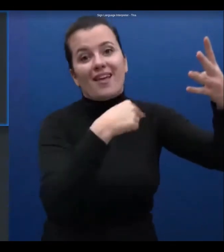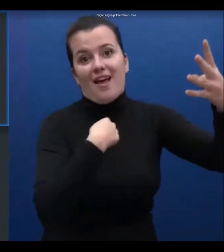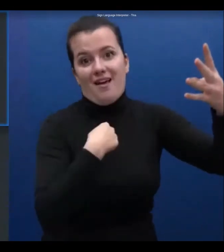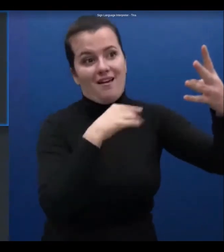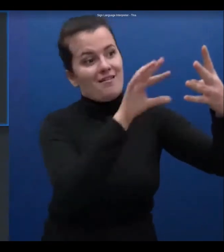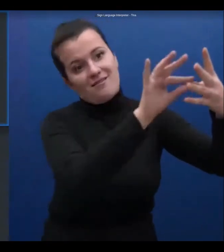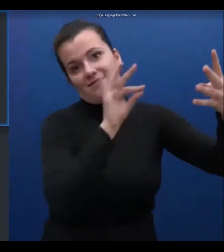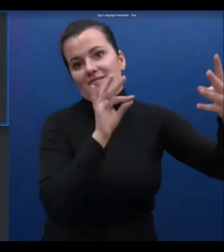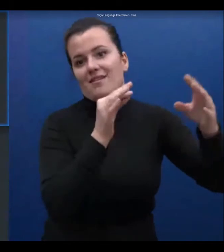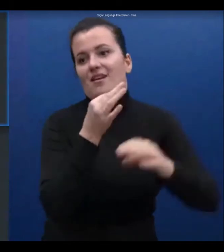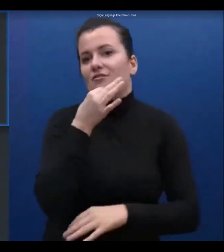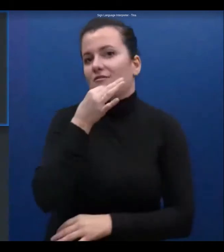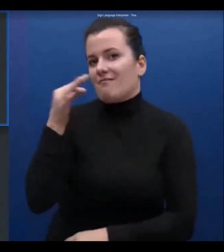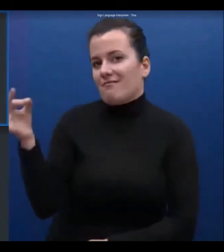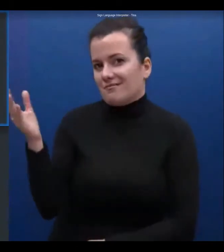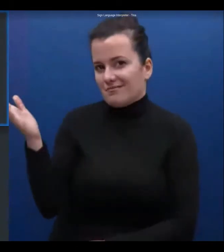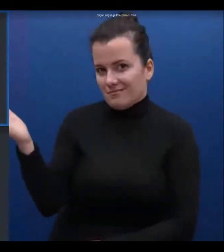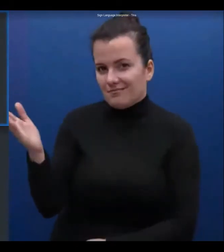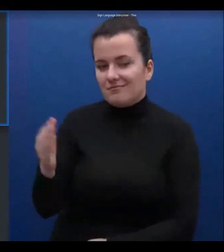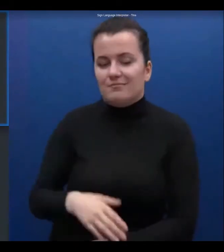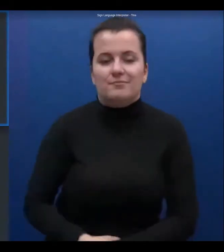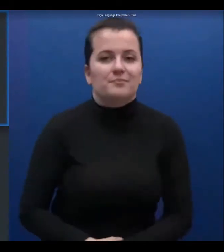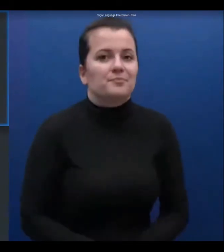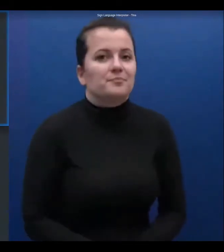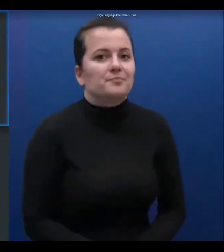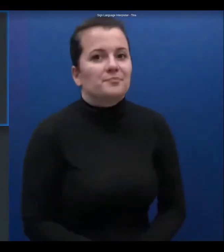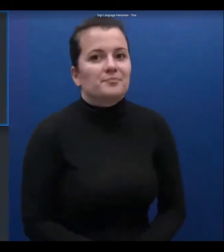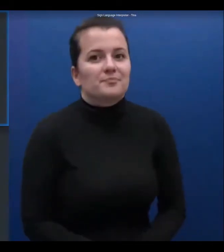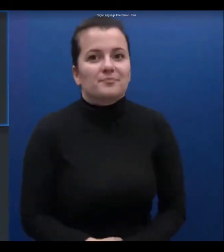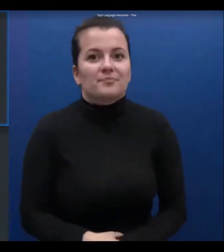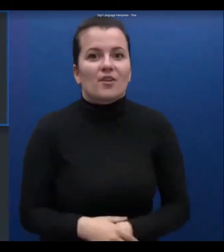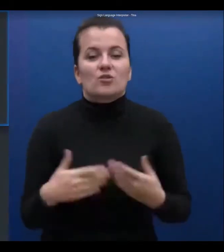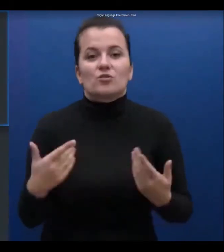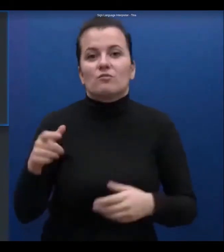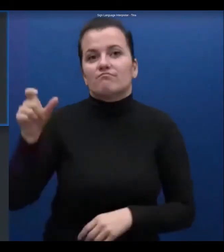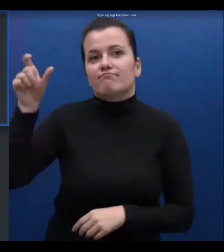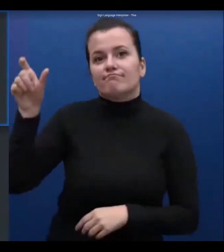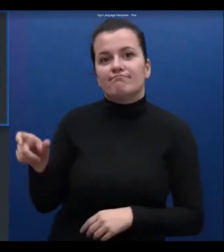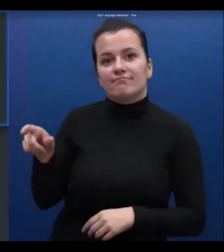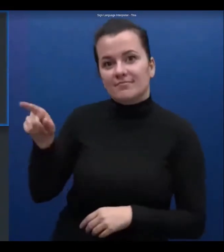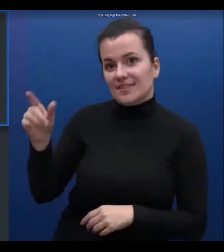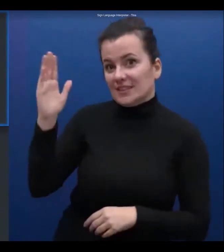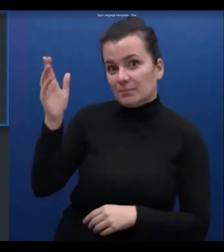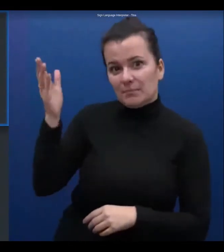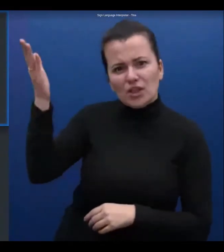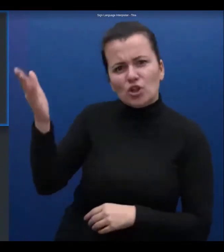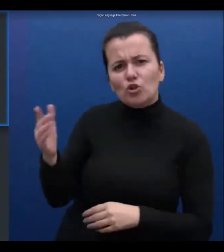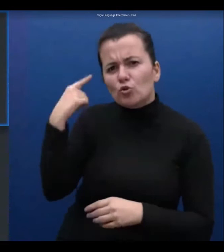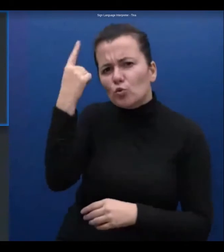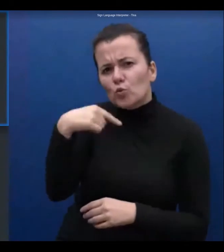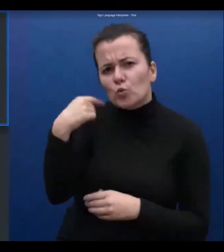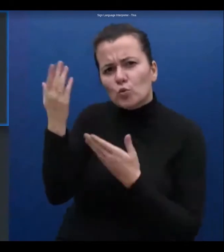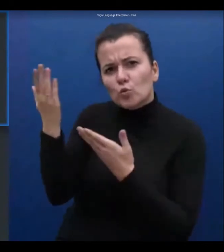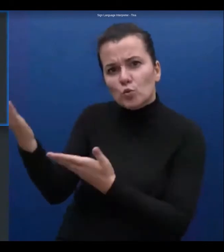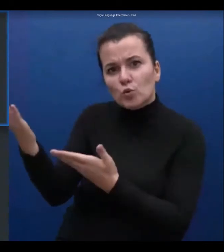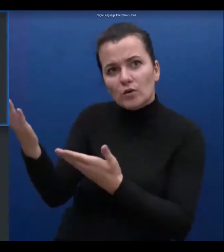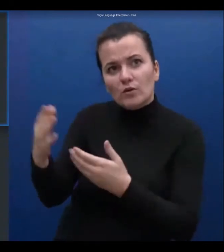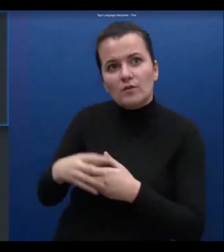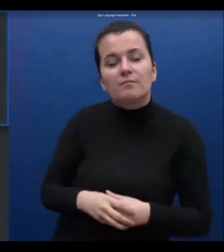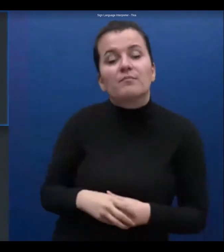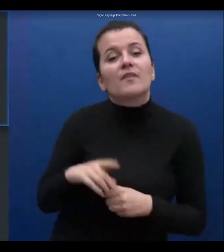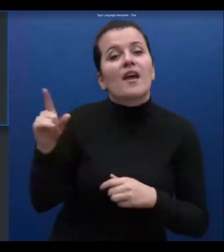presentation. Just words about our speaker. Emanuela Gasca is a restoration